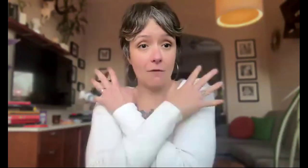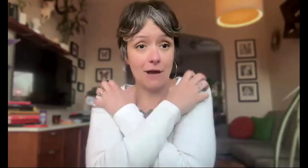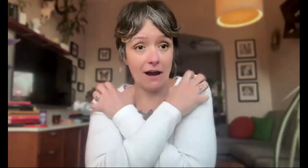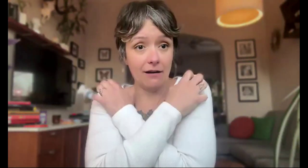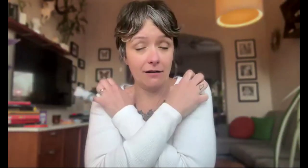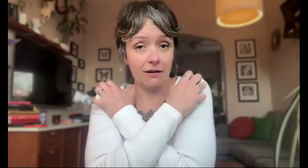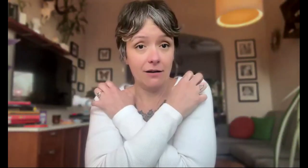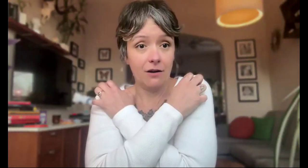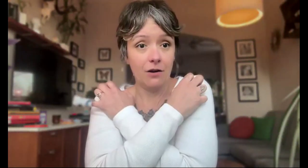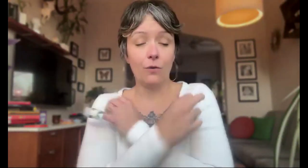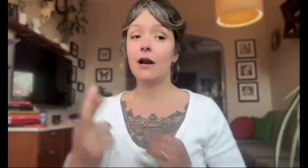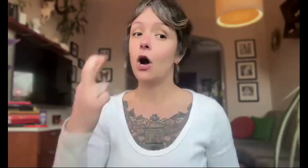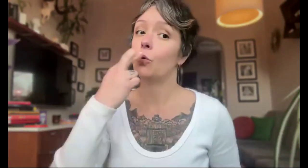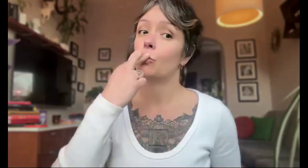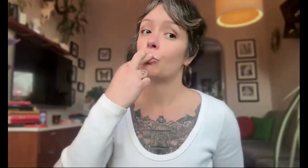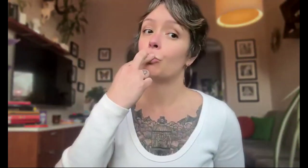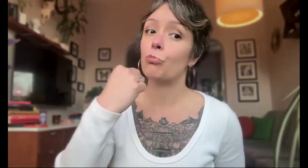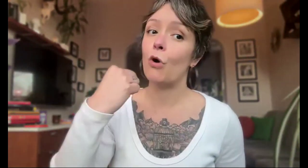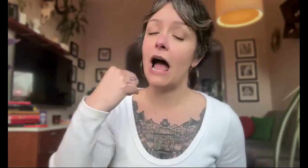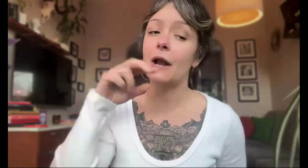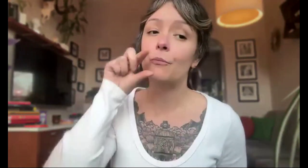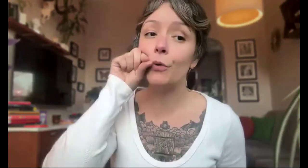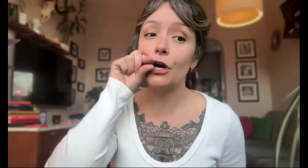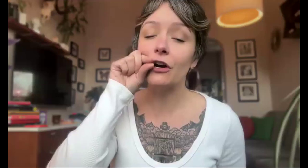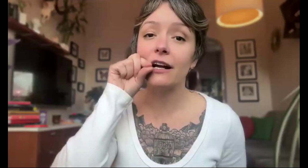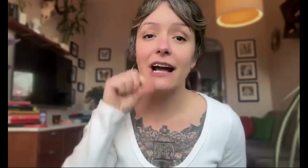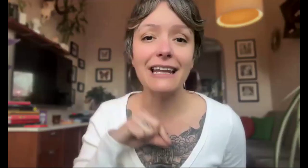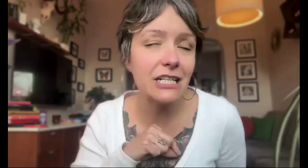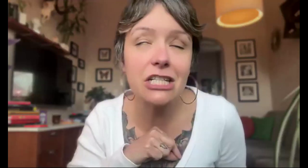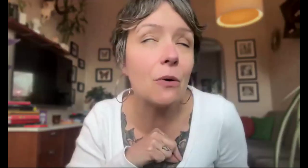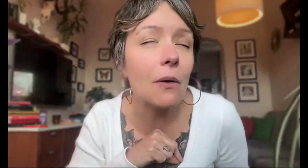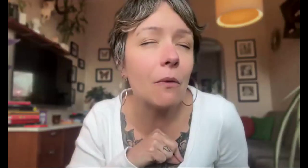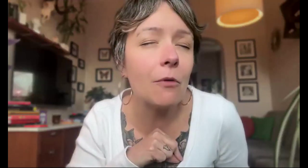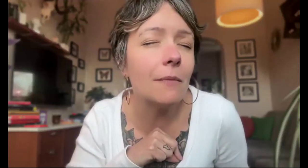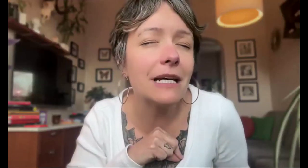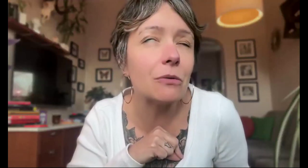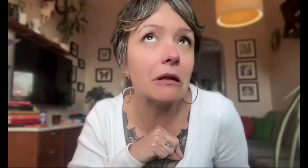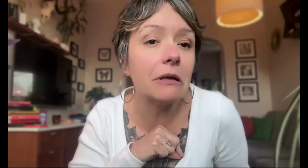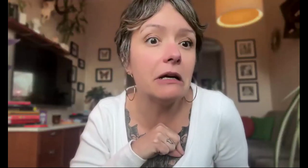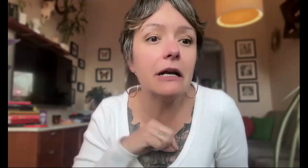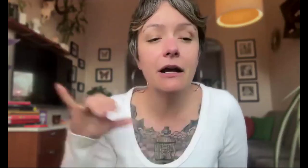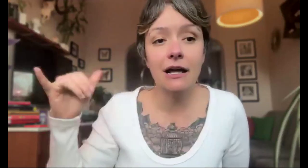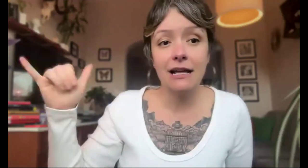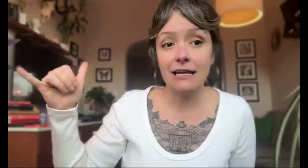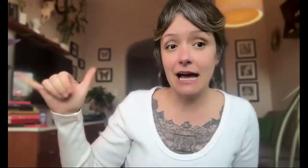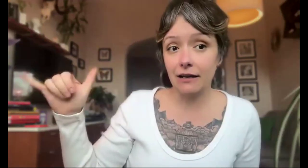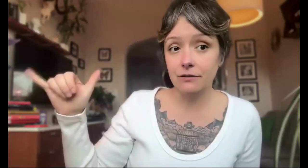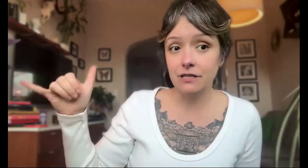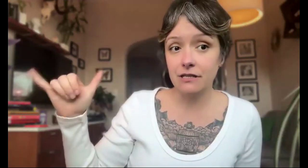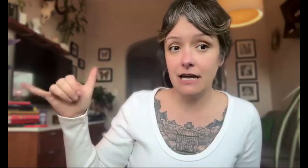brown bear. We know red bird. And let's just throw in one more because we're really, really good. Yellows to the